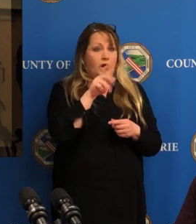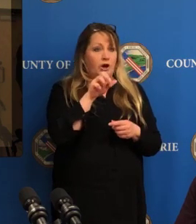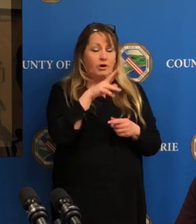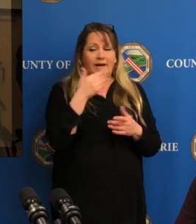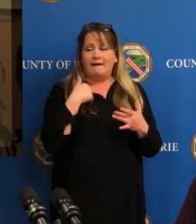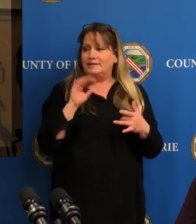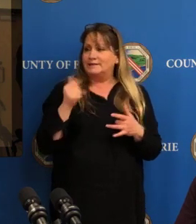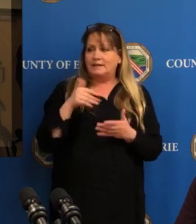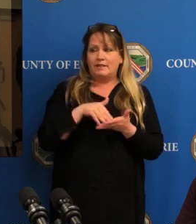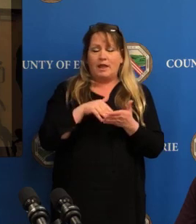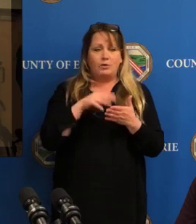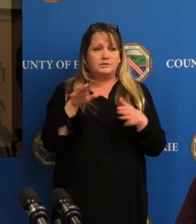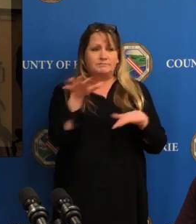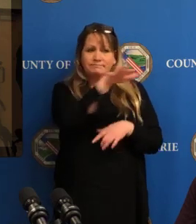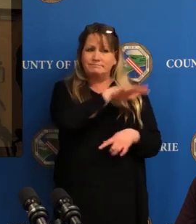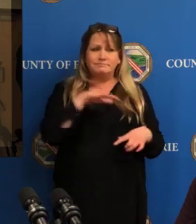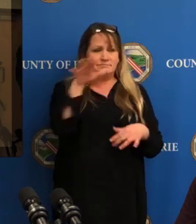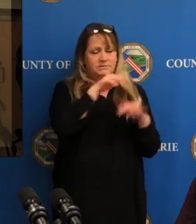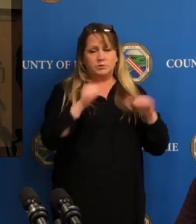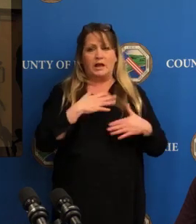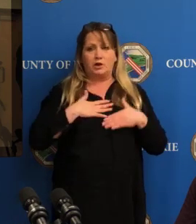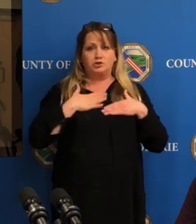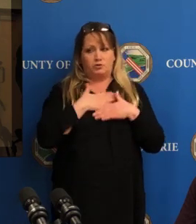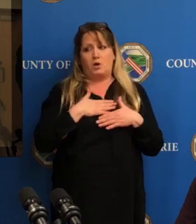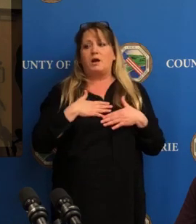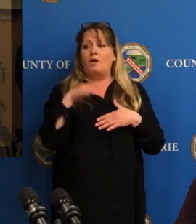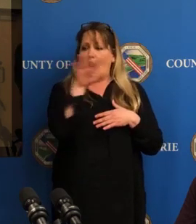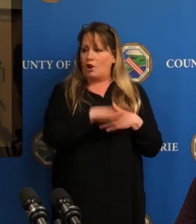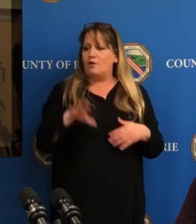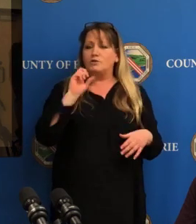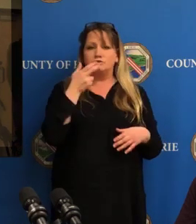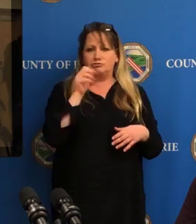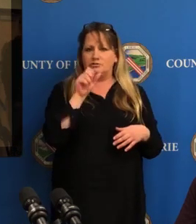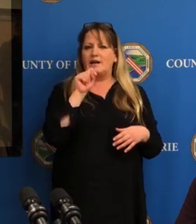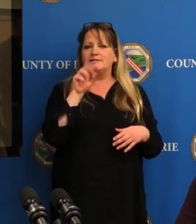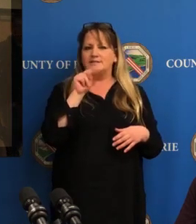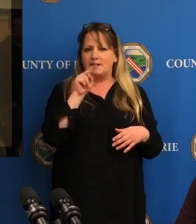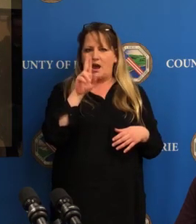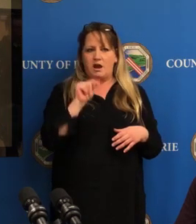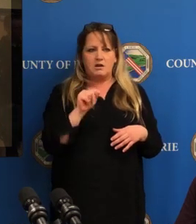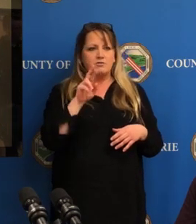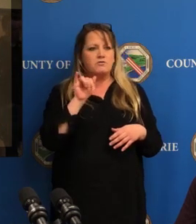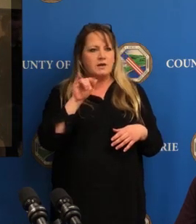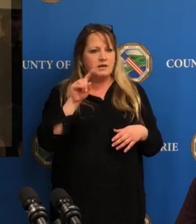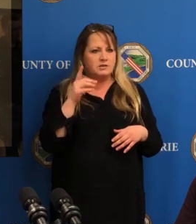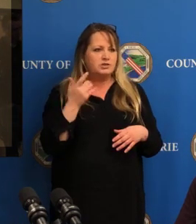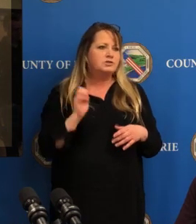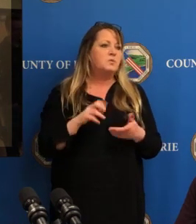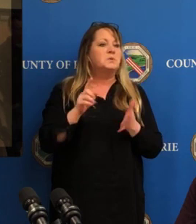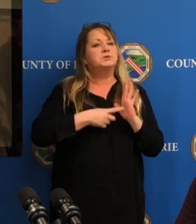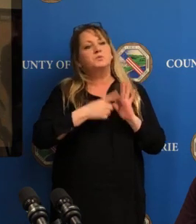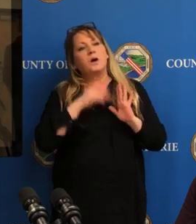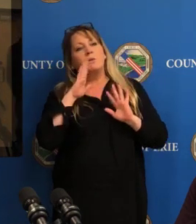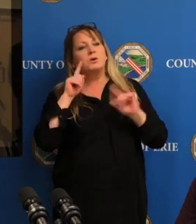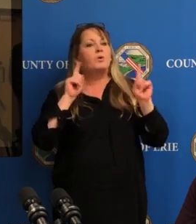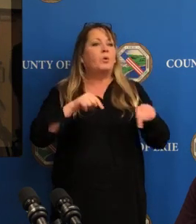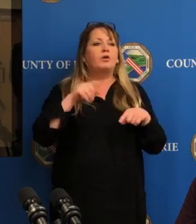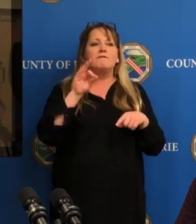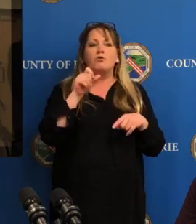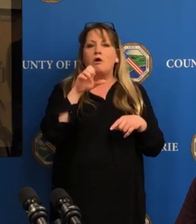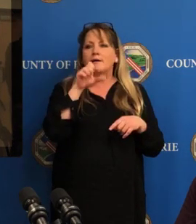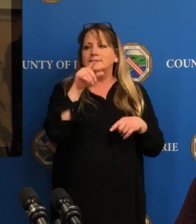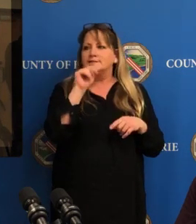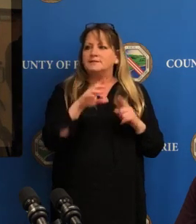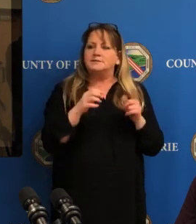enjoy. Yesterday, there were a lot of people out across Chestnut Ridge, but we heard sporadic use at our forest and some of the other